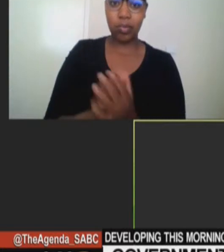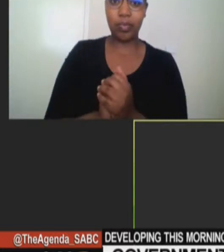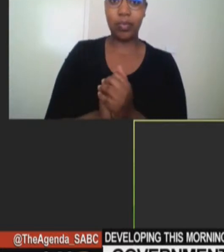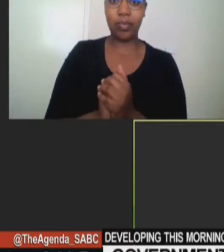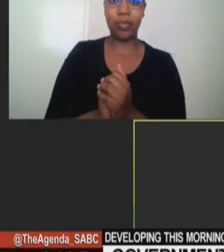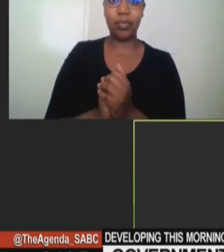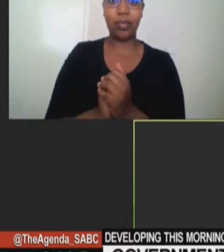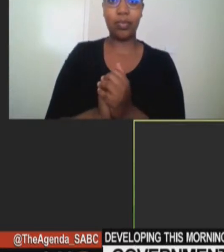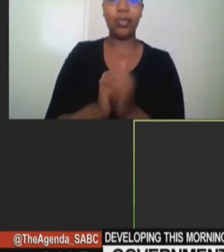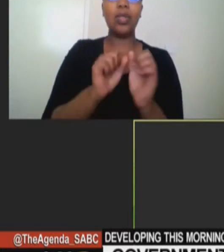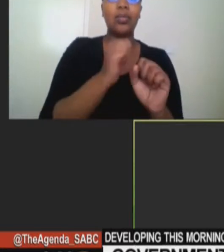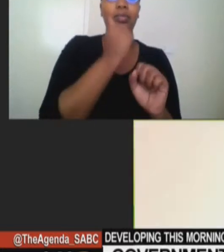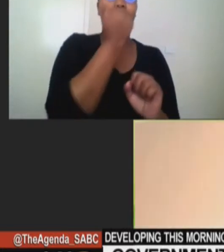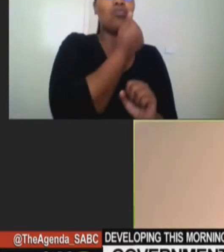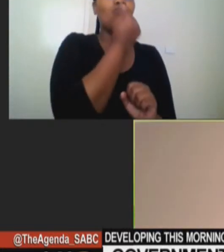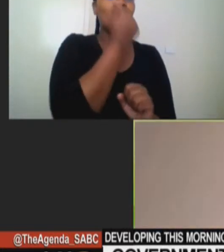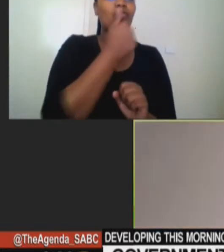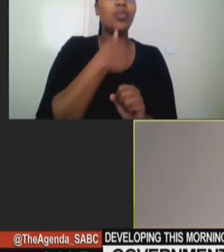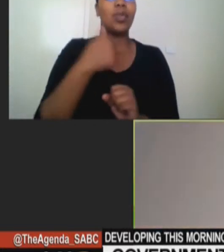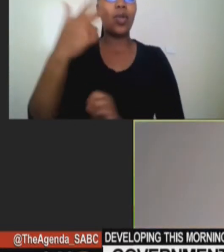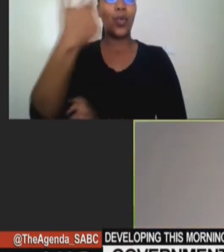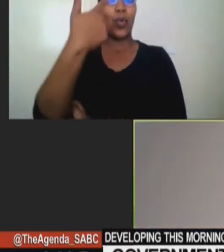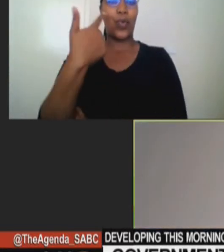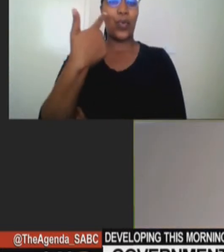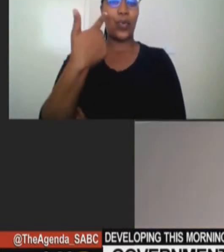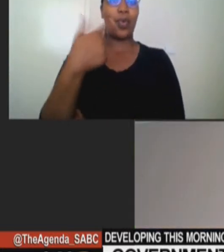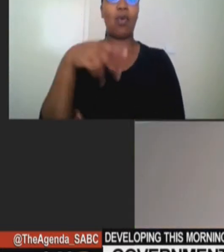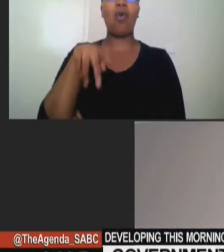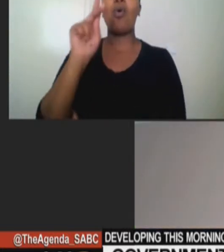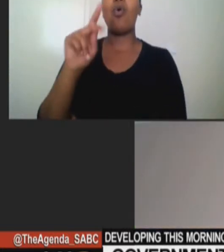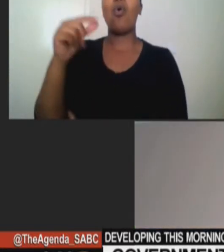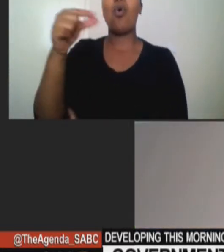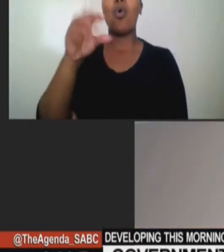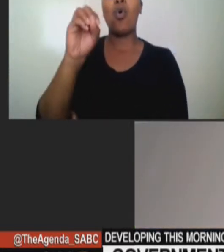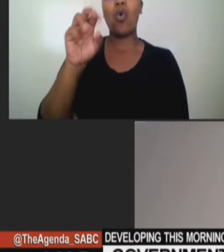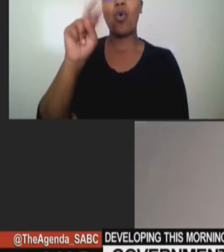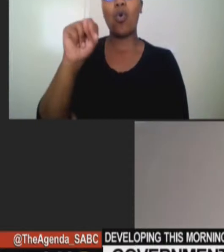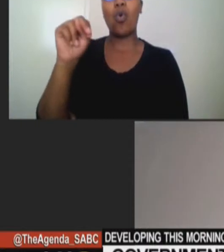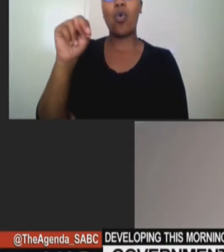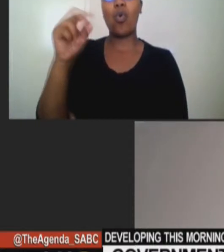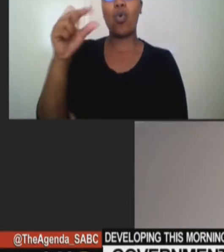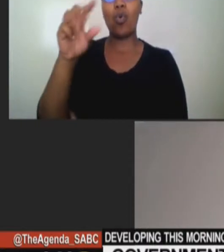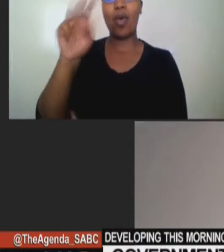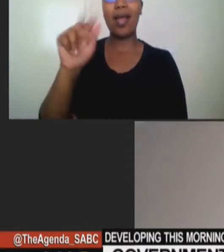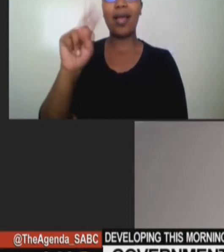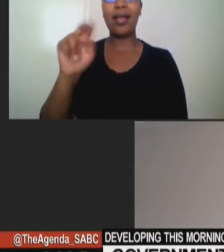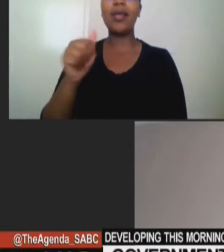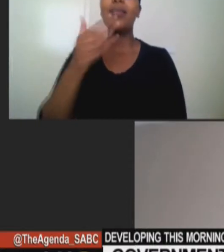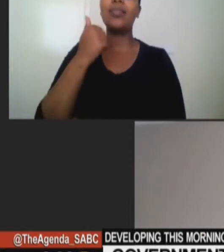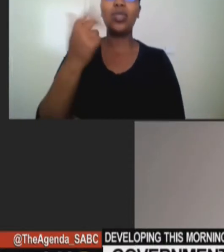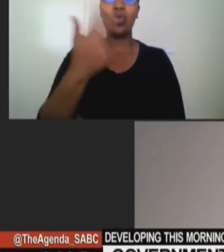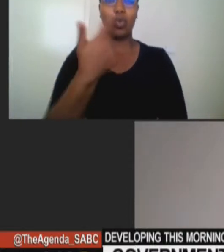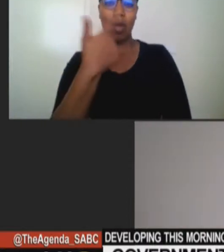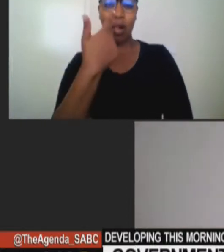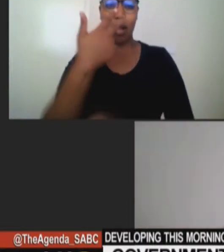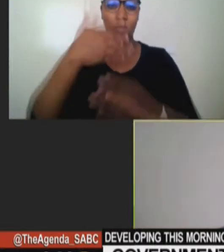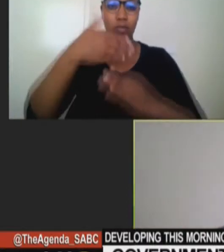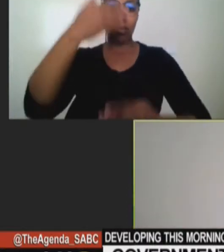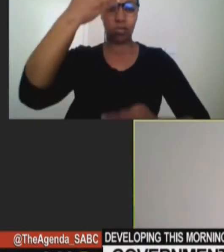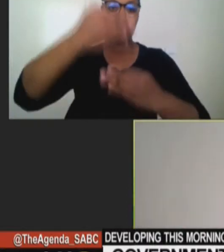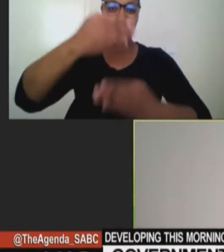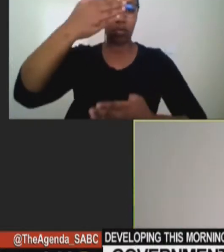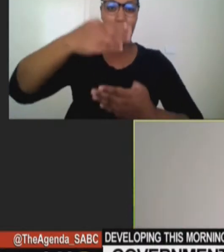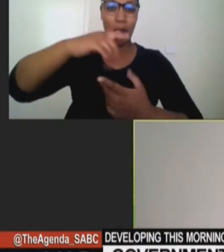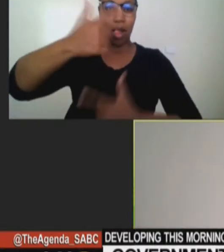I'm switching on my video. Okay, and just also adjust your camera so that the people can see you. You are live